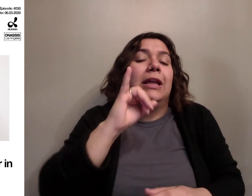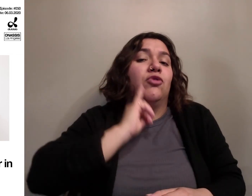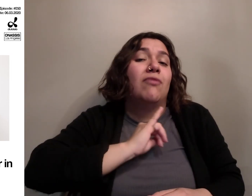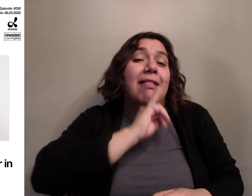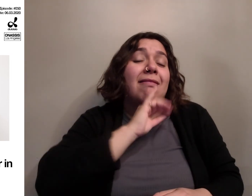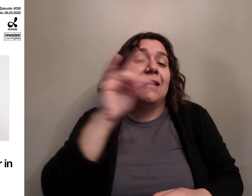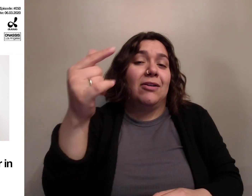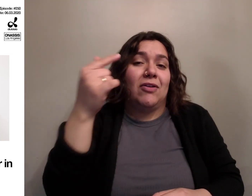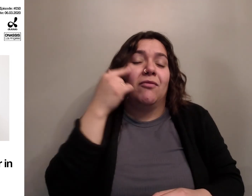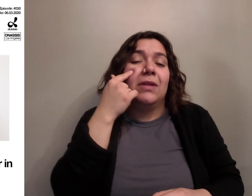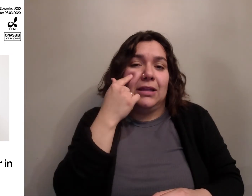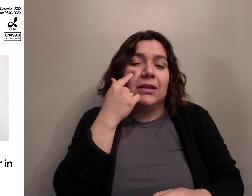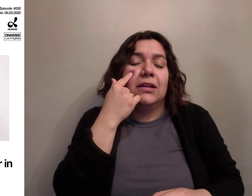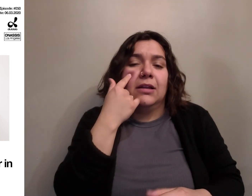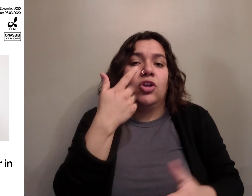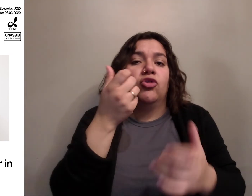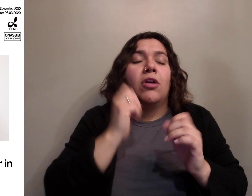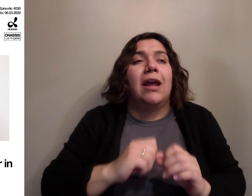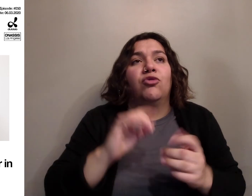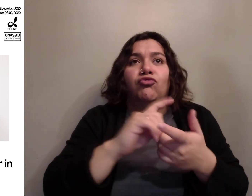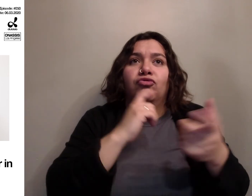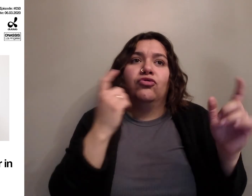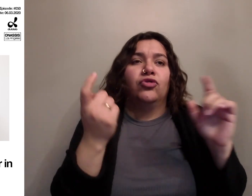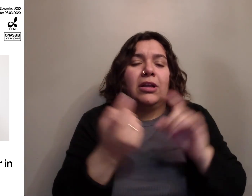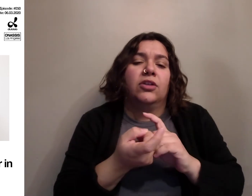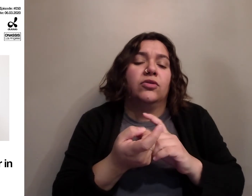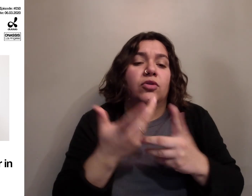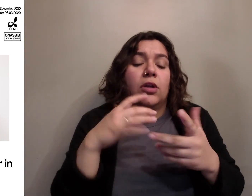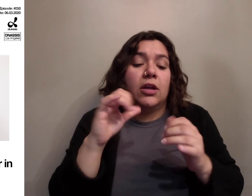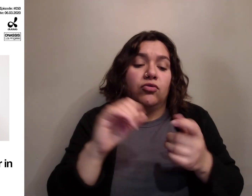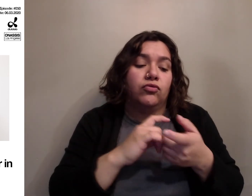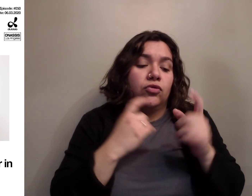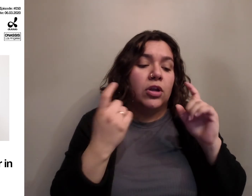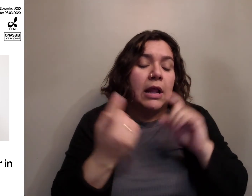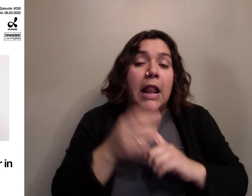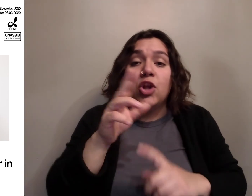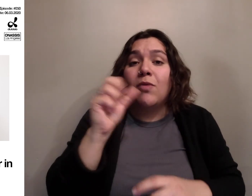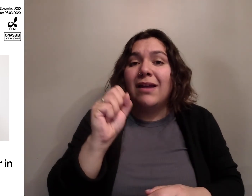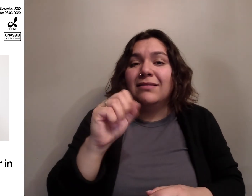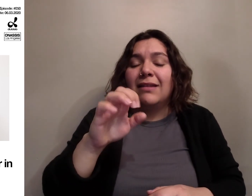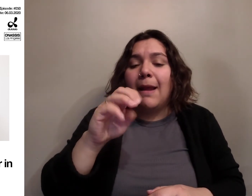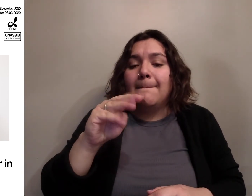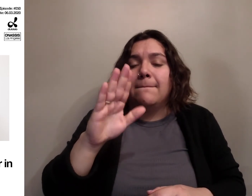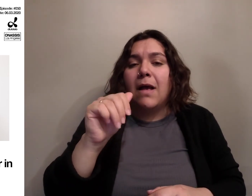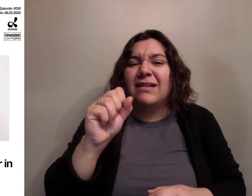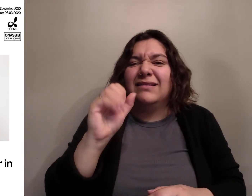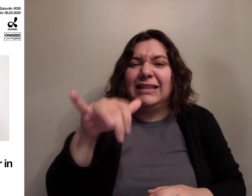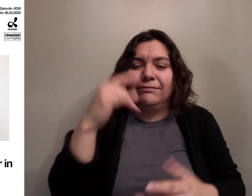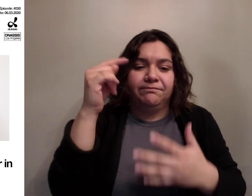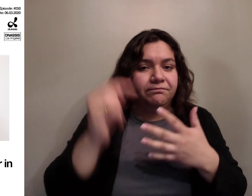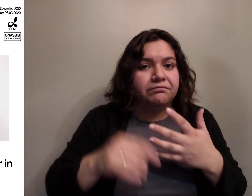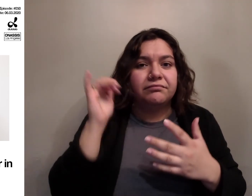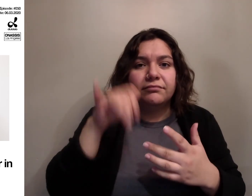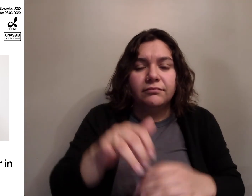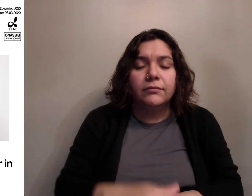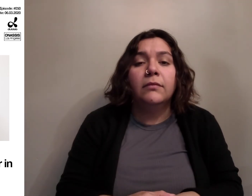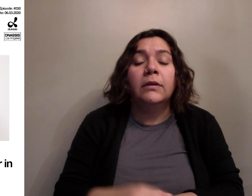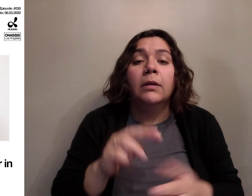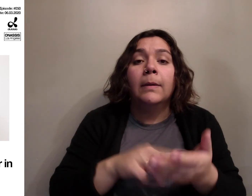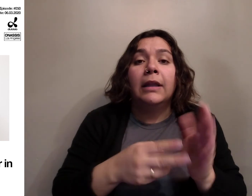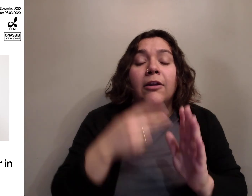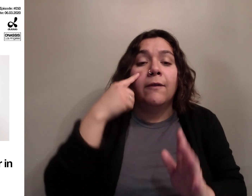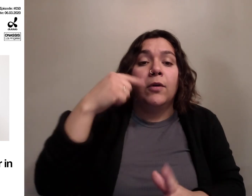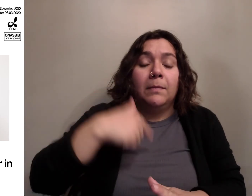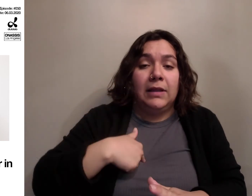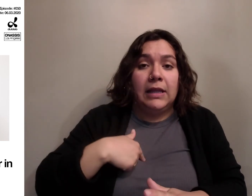these uprisings around, the Israeli government trying to change the U.S.